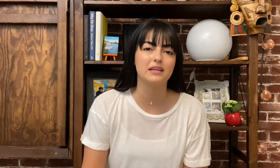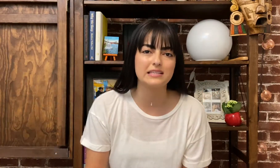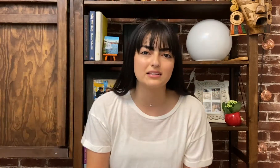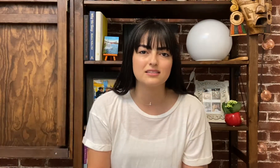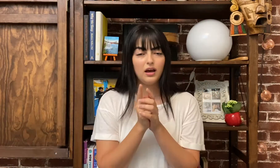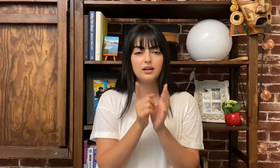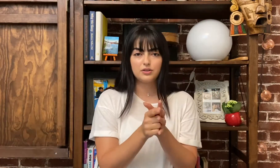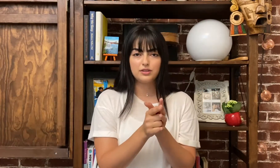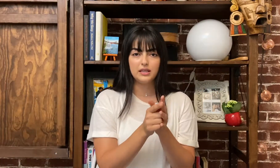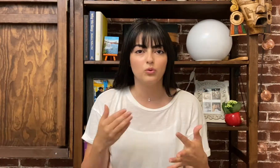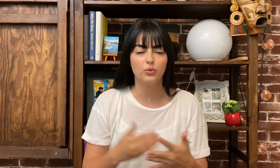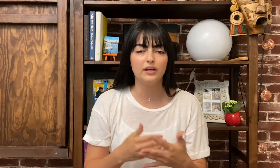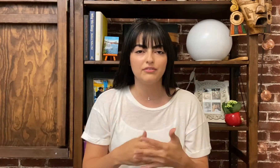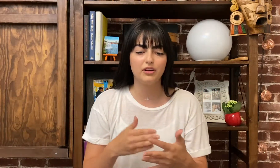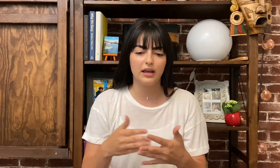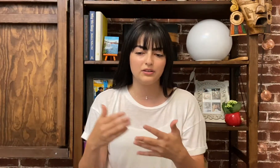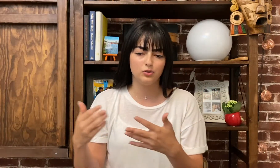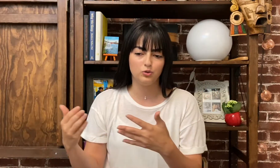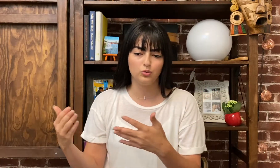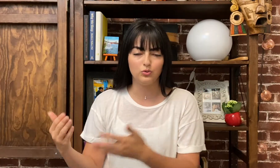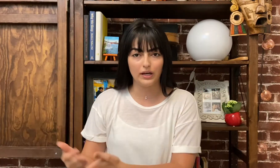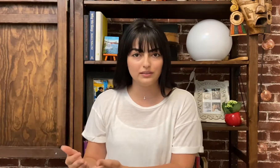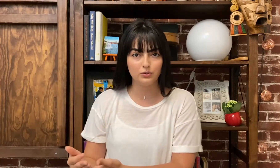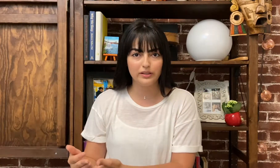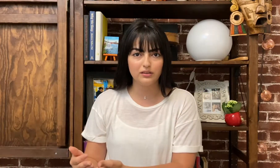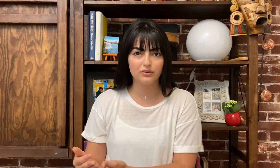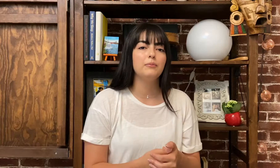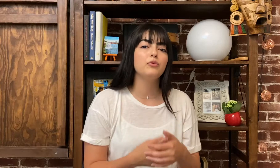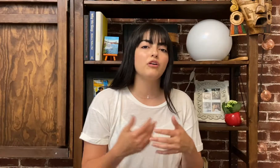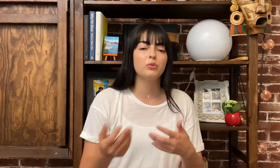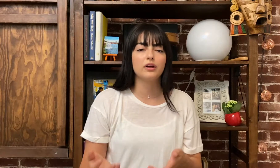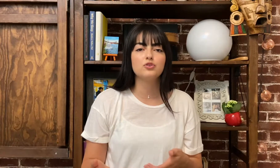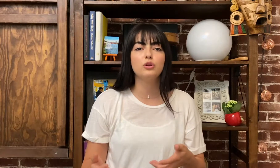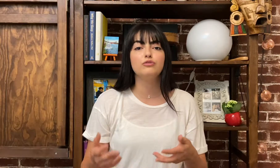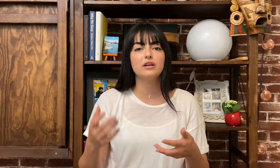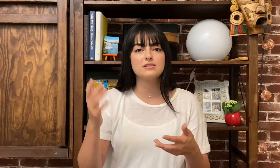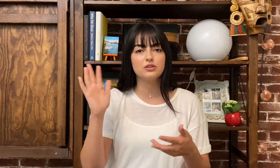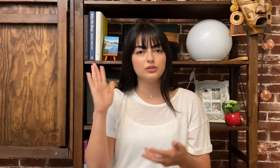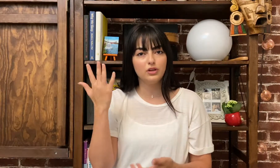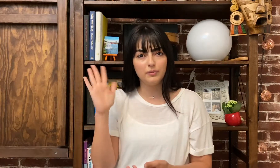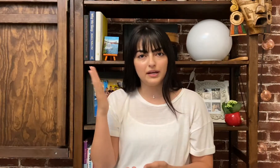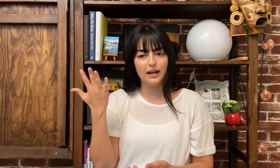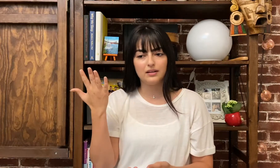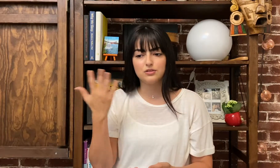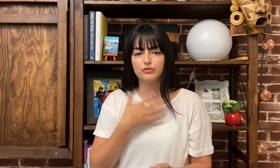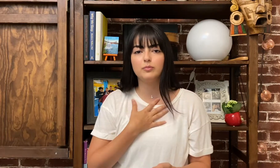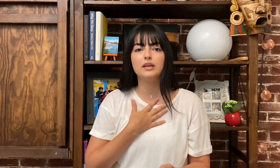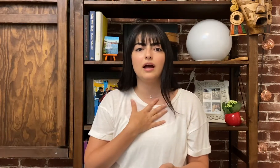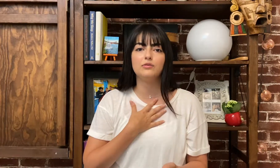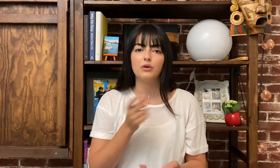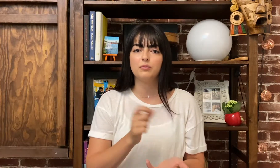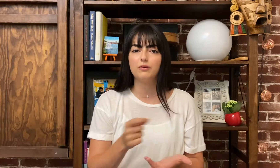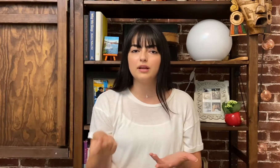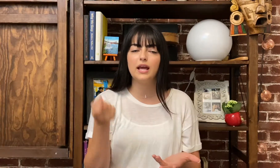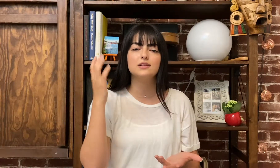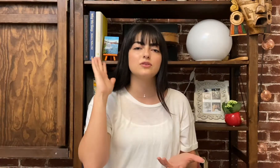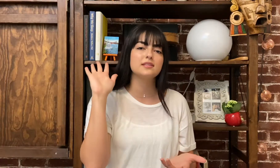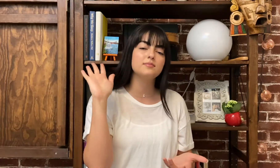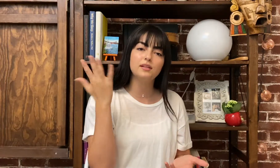sense. Another thing, whatever hand you write with, you have more control over is your dominant hand. So for me, I write with my right hand, so this is my